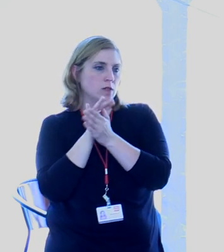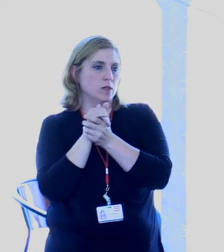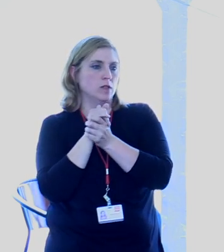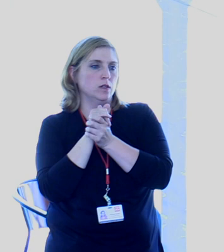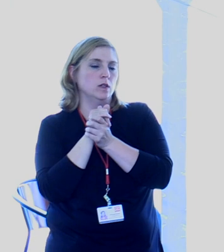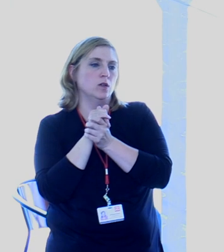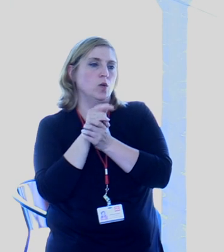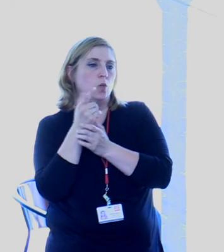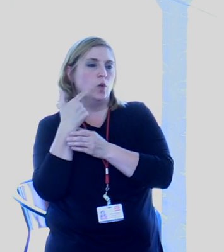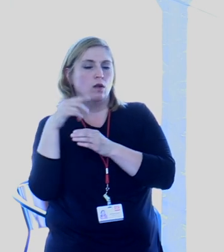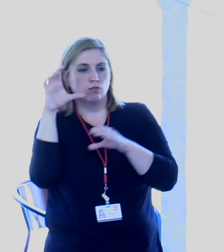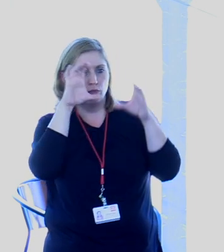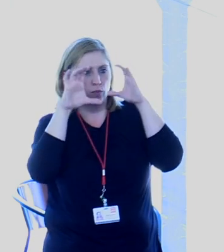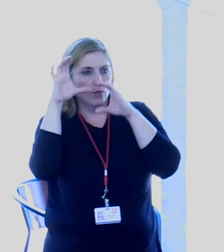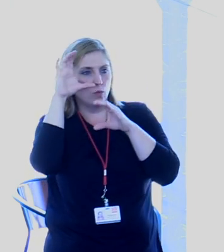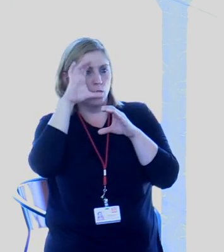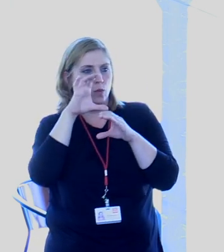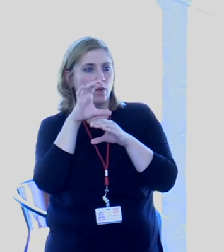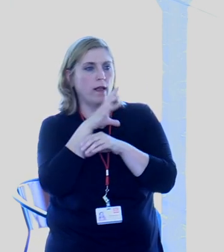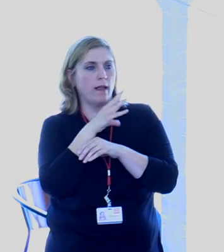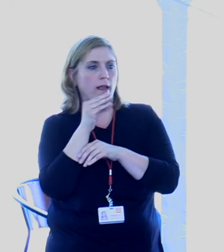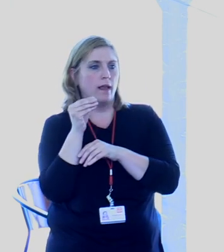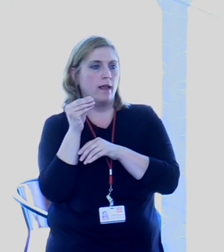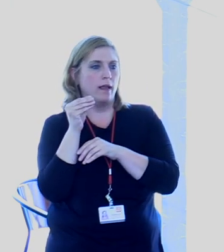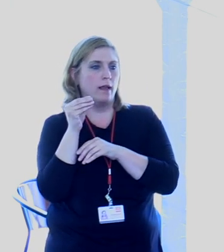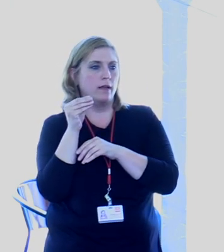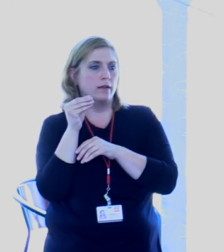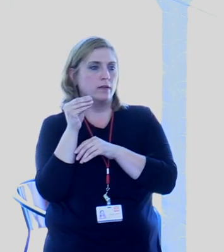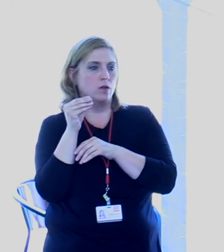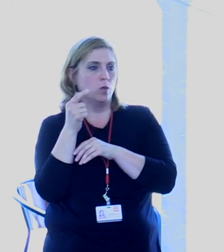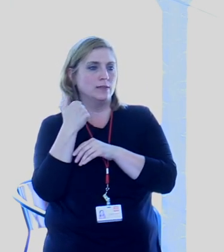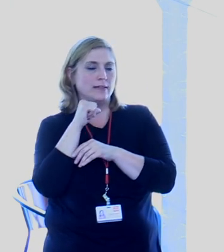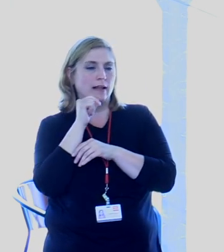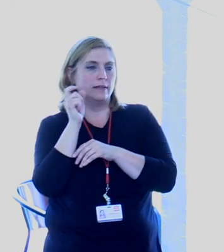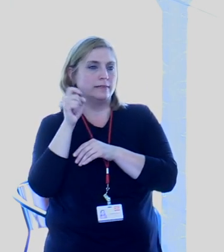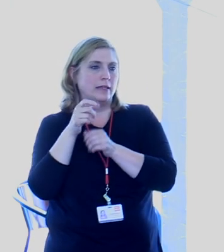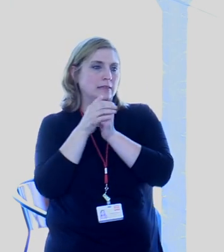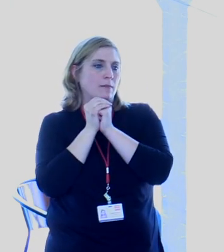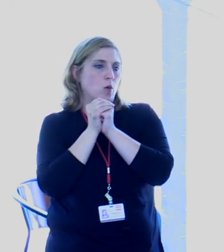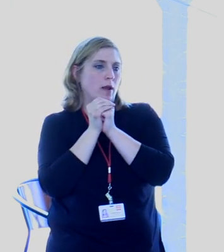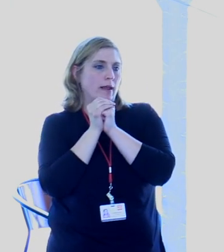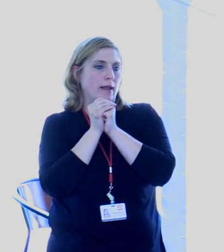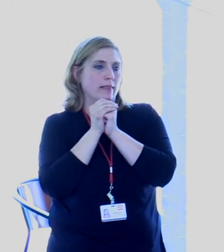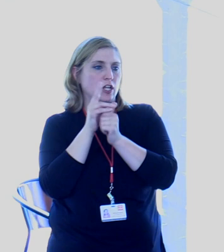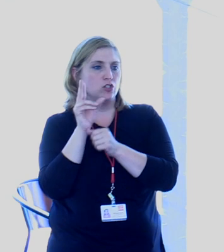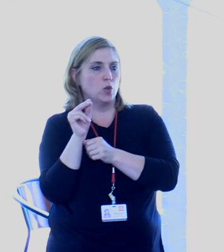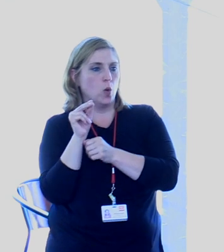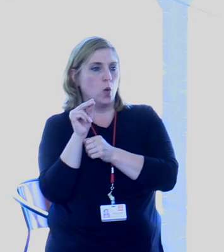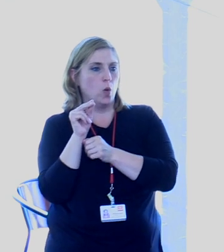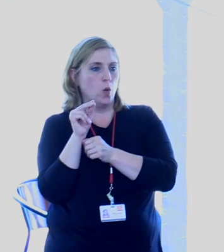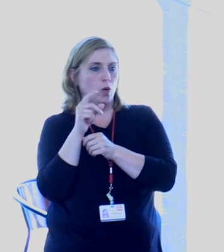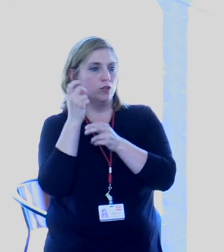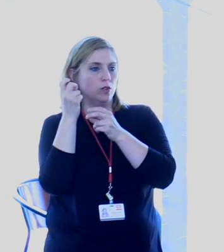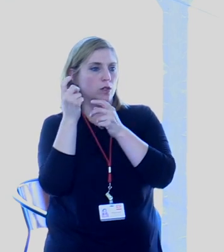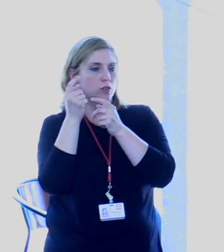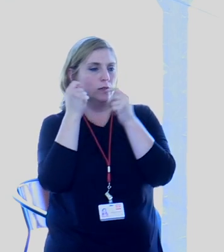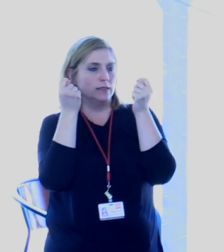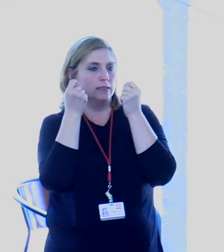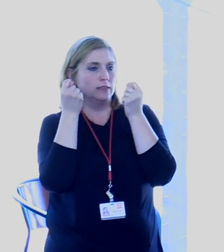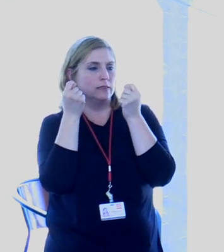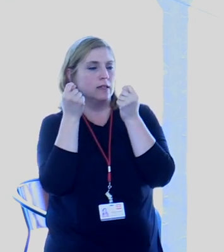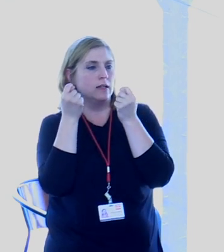Judaism. We're searching, and yet we don't have to pray, and there's no tradition of